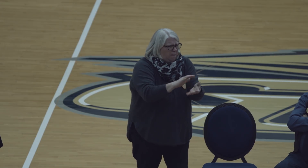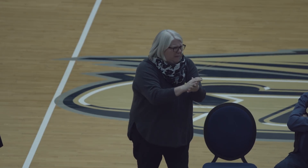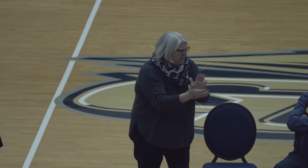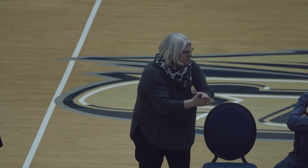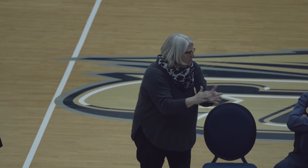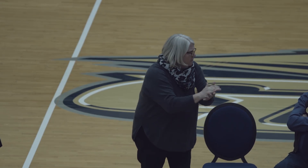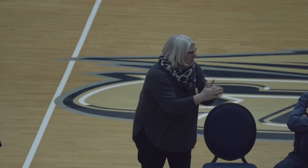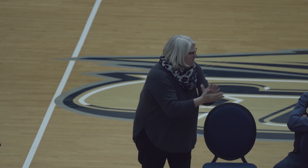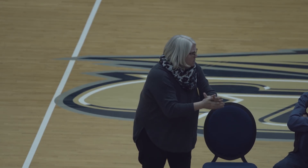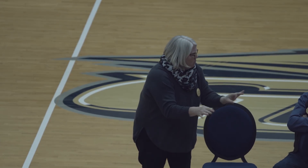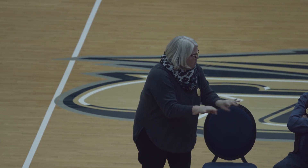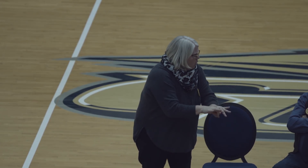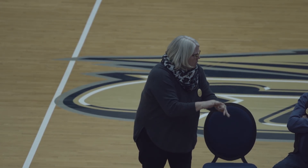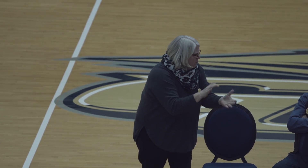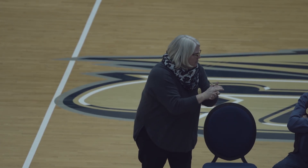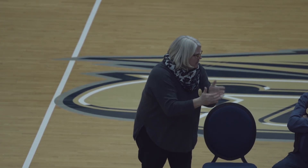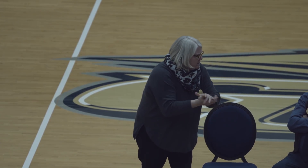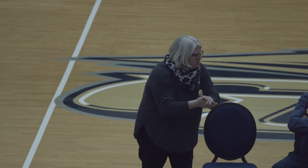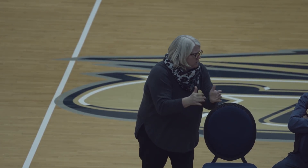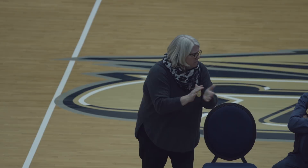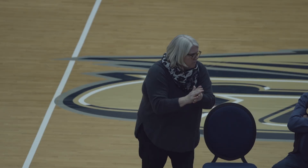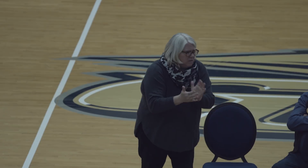arrested. And